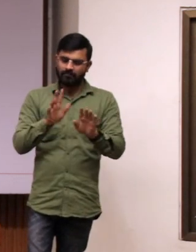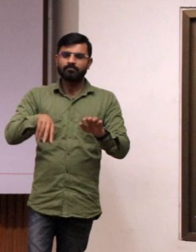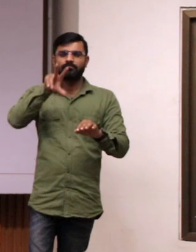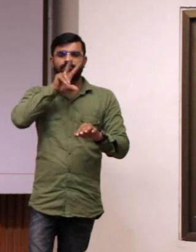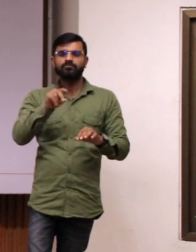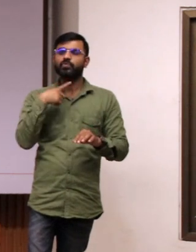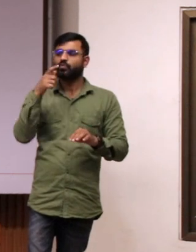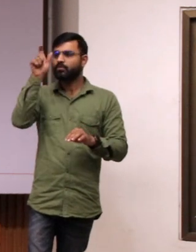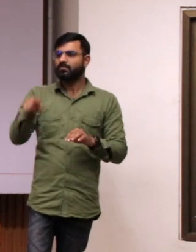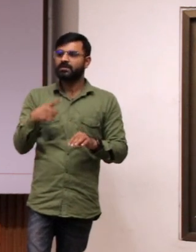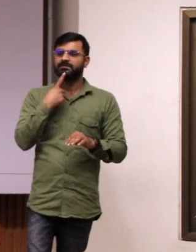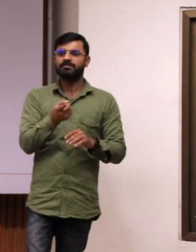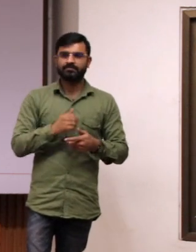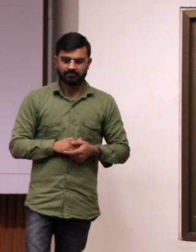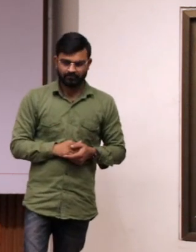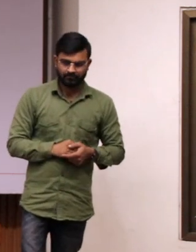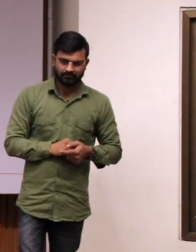speak? Who are you to say that